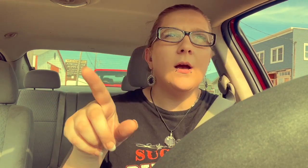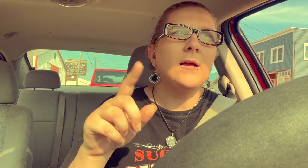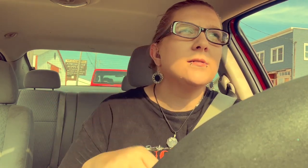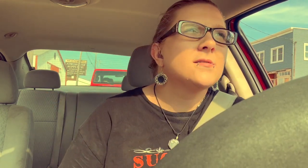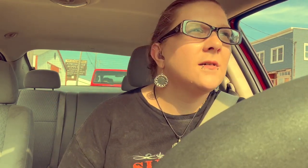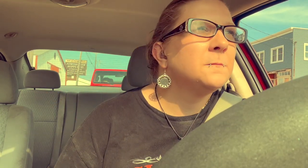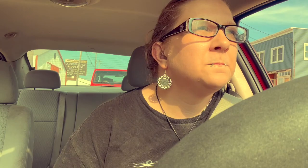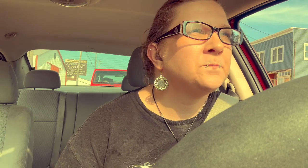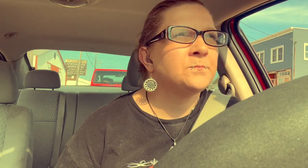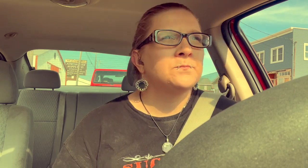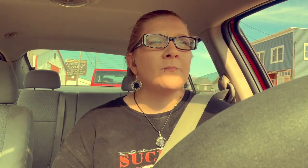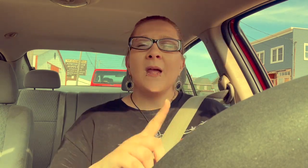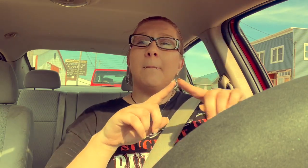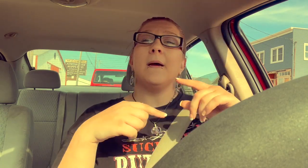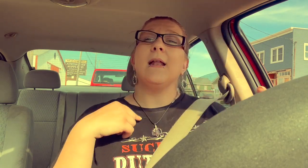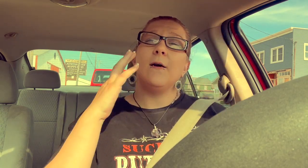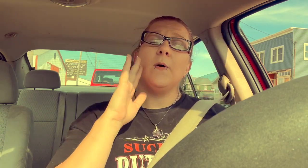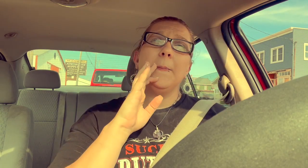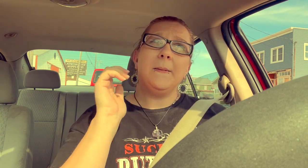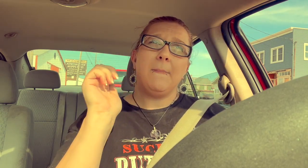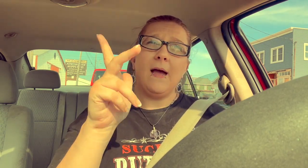guys. But I will be back.